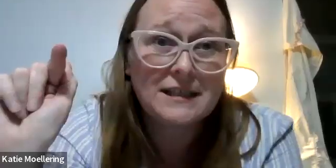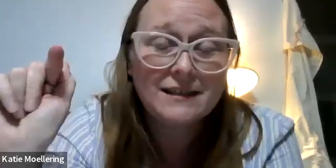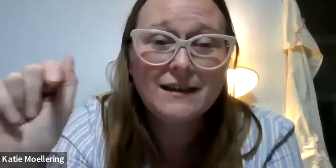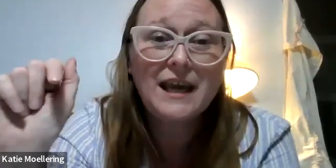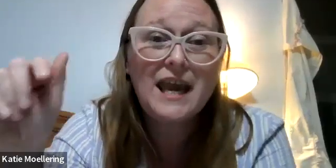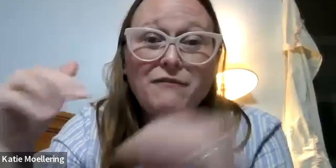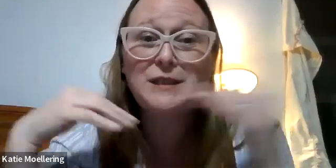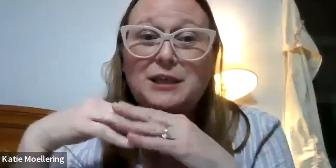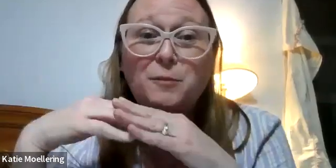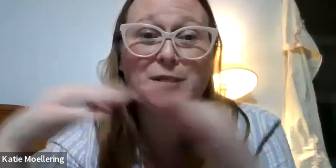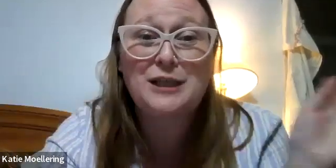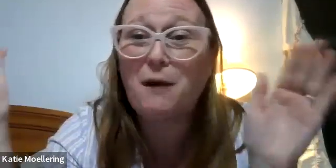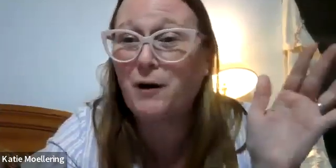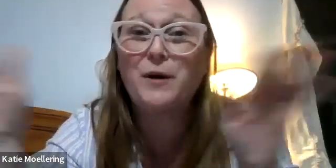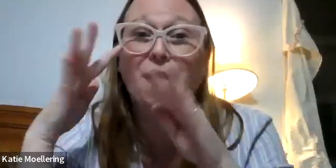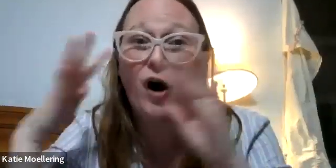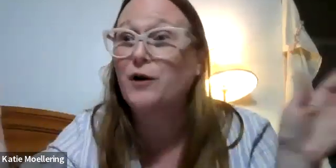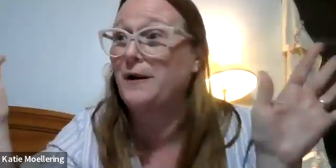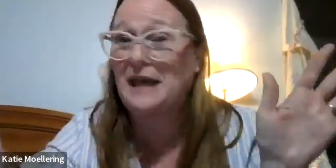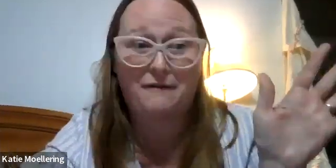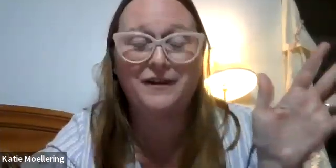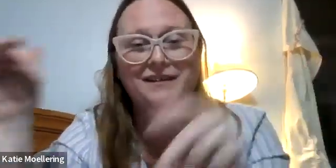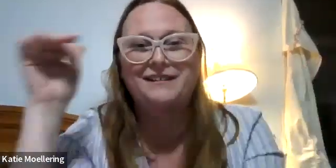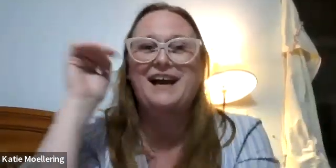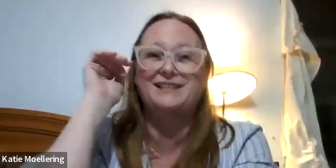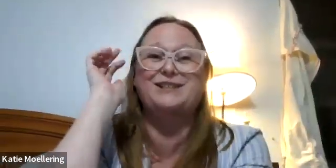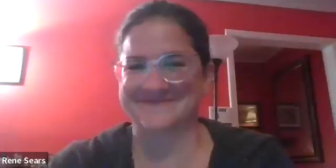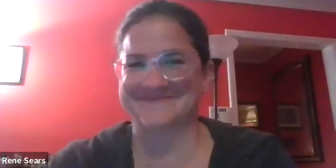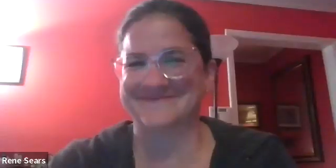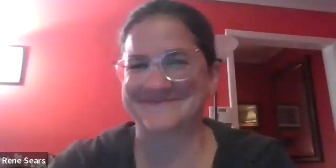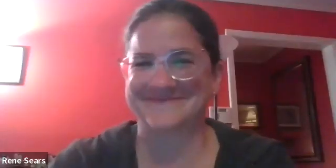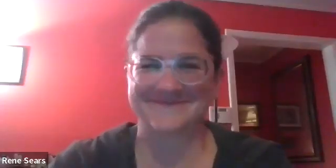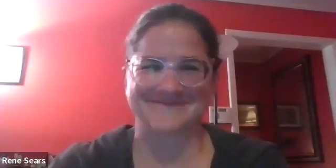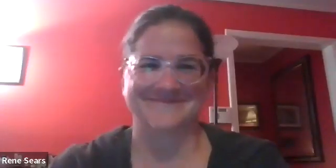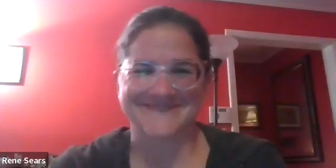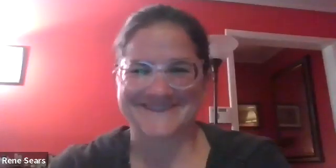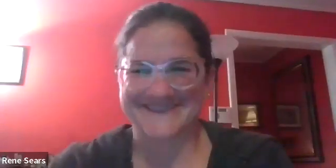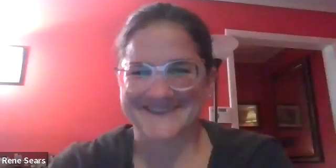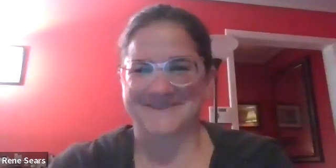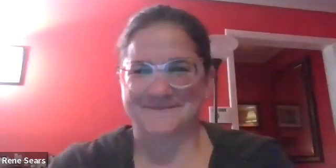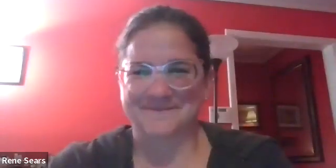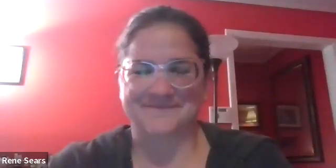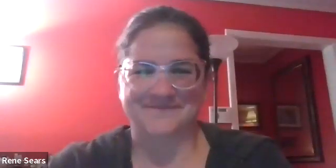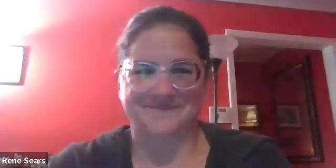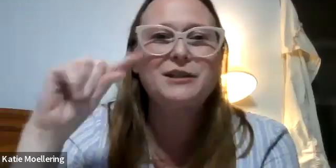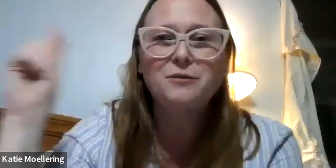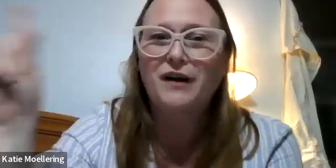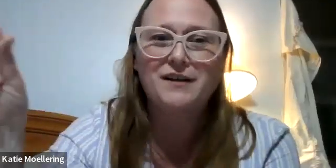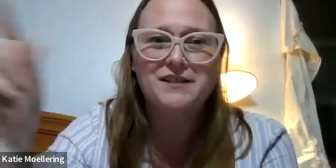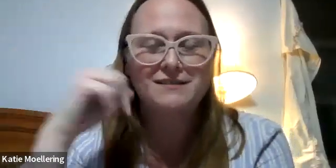offices. Every single person, we are all going deaf. I swear to you. And see, So they need to do the reverse,